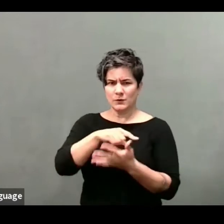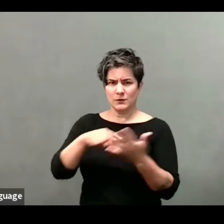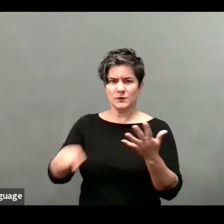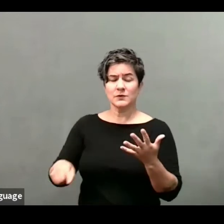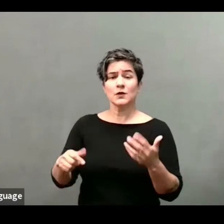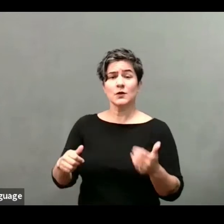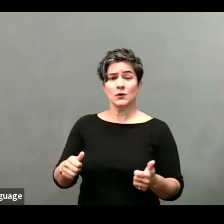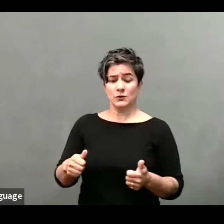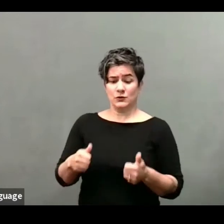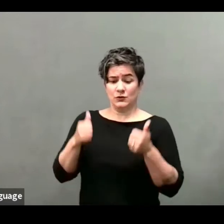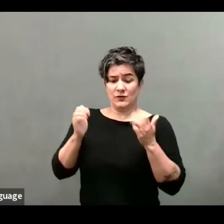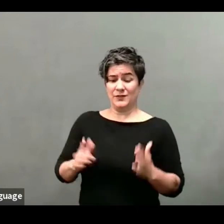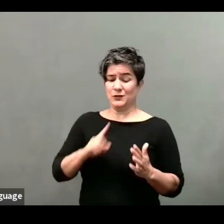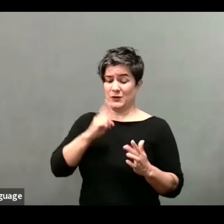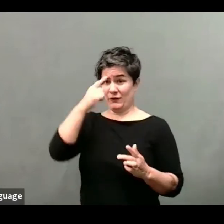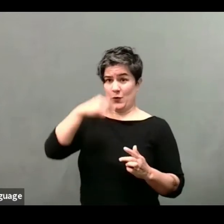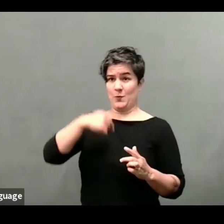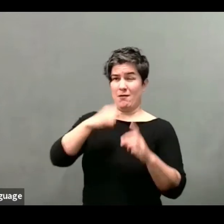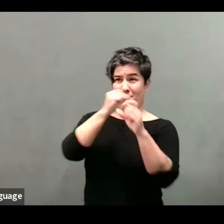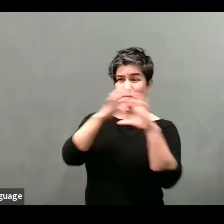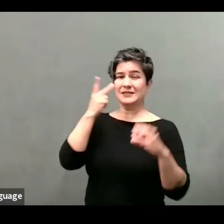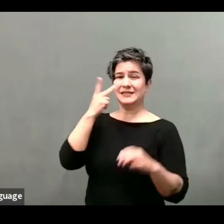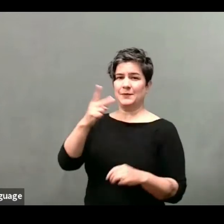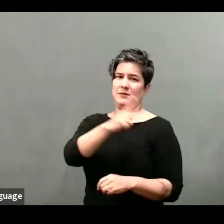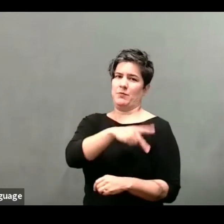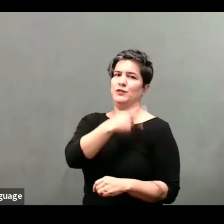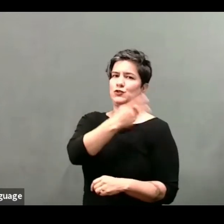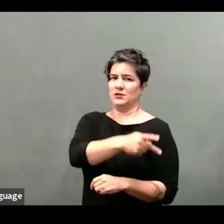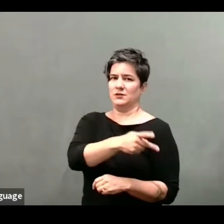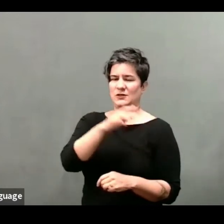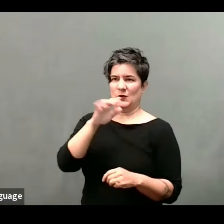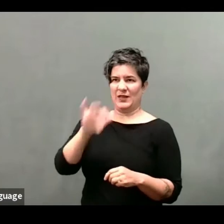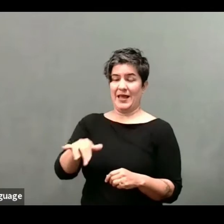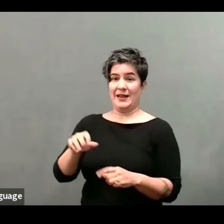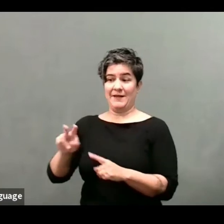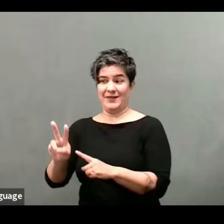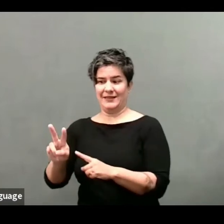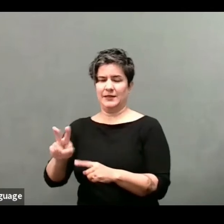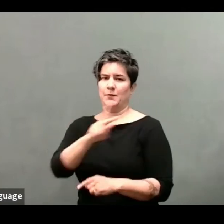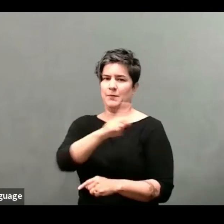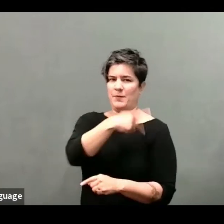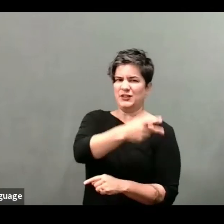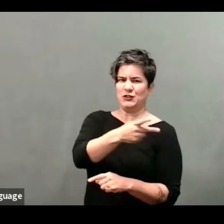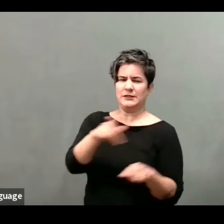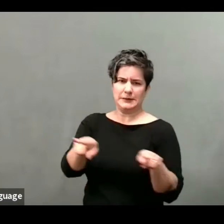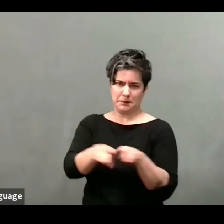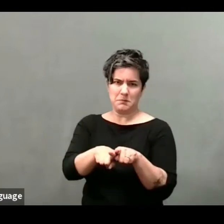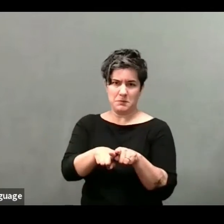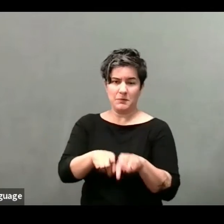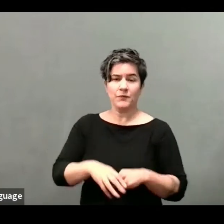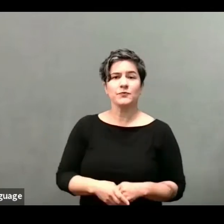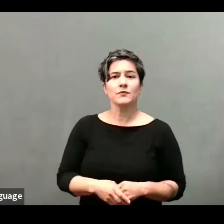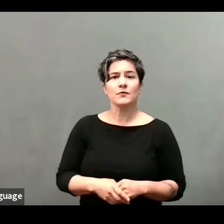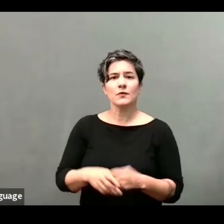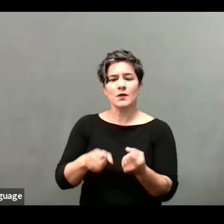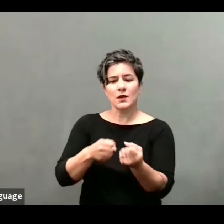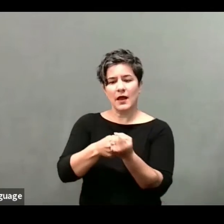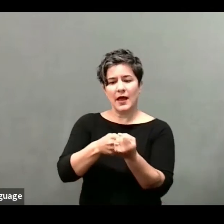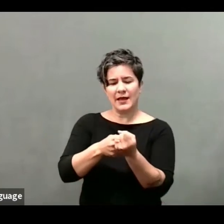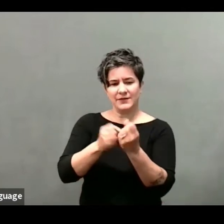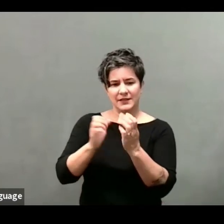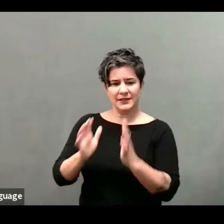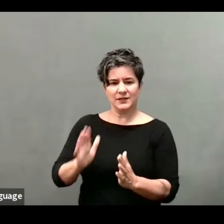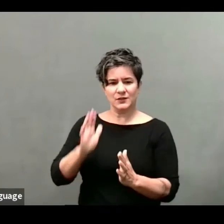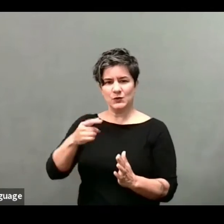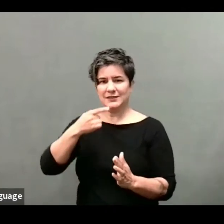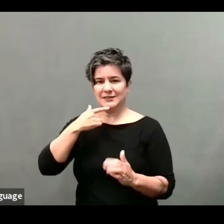by and large as patients because that's how I'm seeing them. I recognize that advocates often refer to them